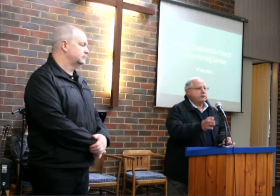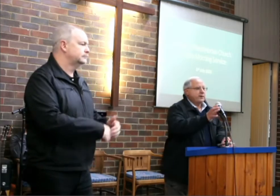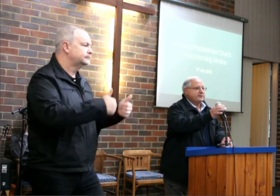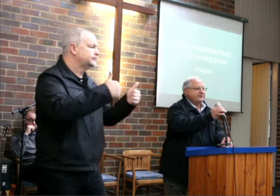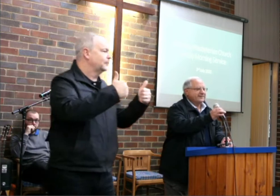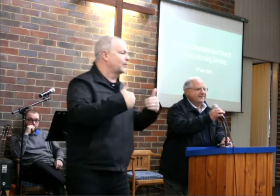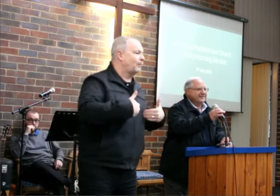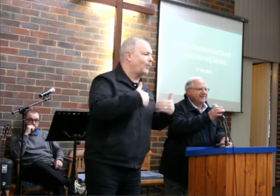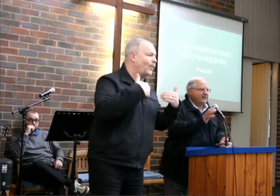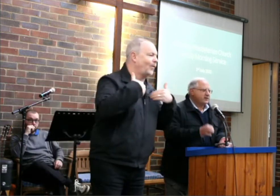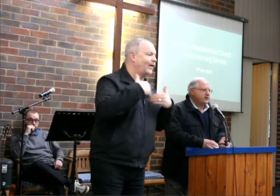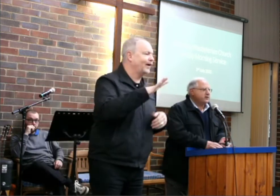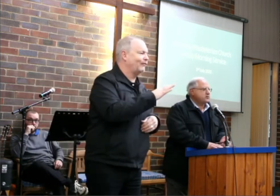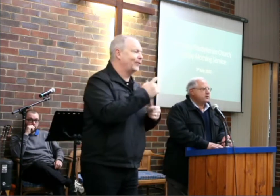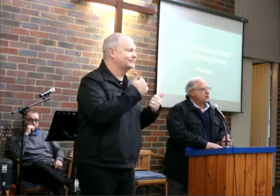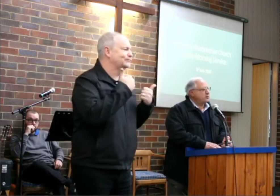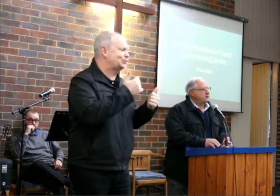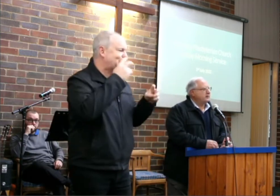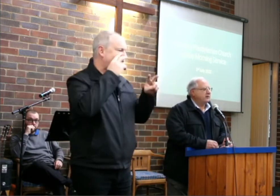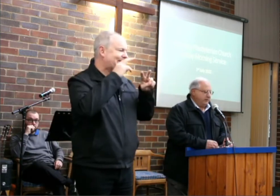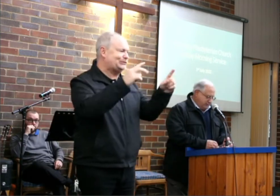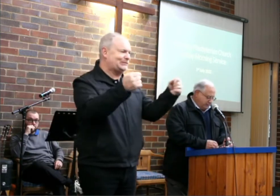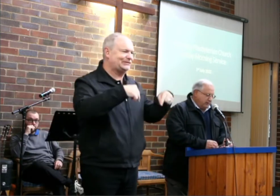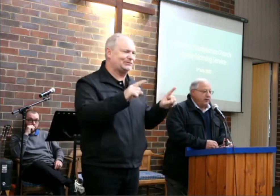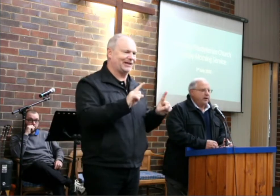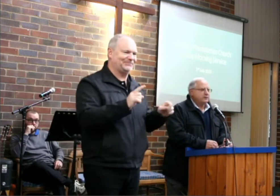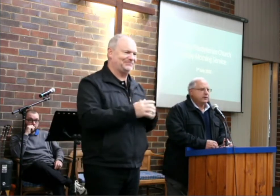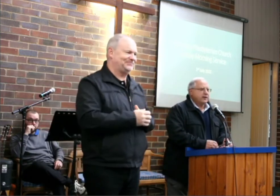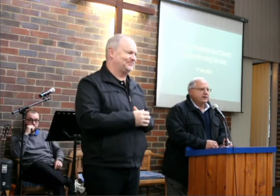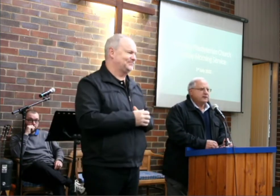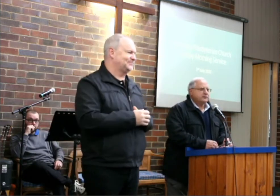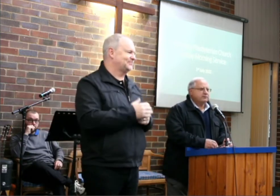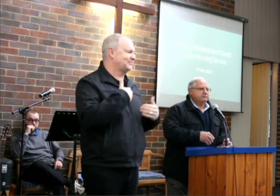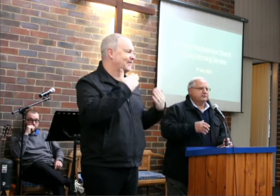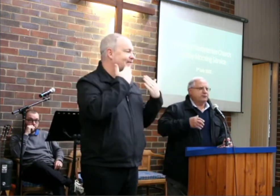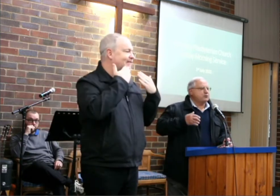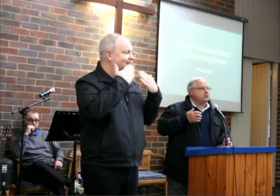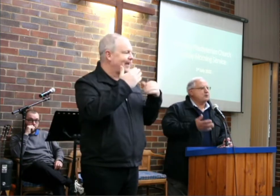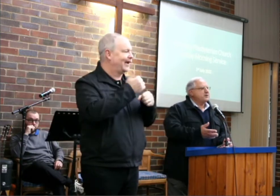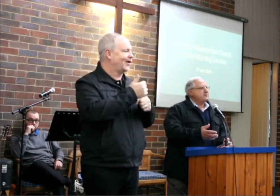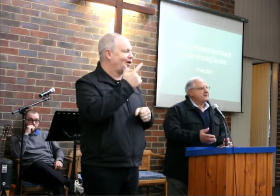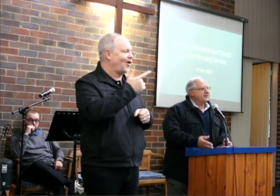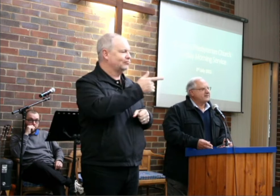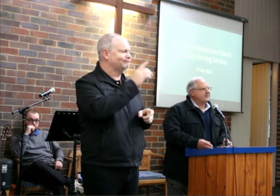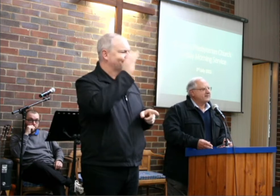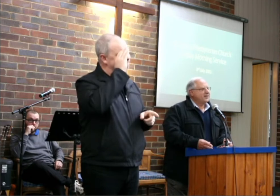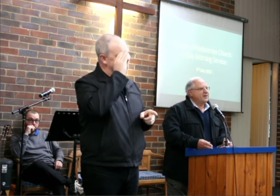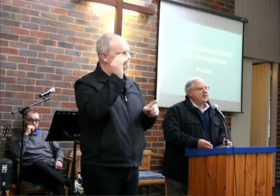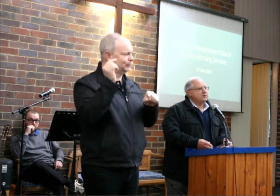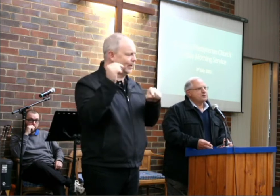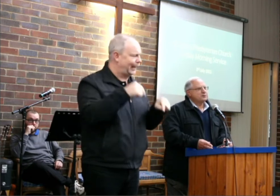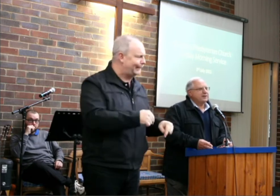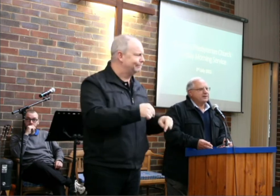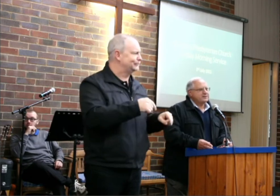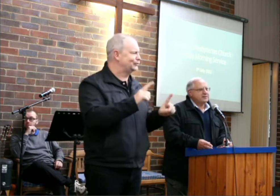morning, everyone. It's great to see you all. And we thank God for your commitment that